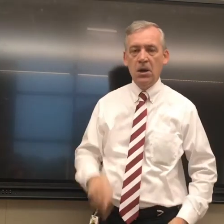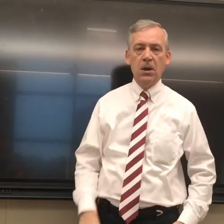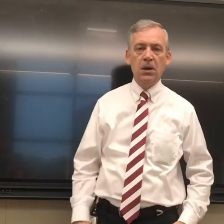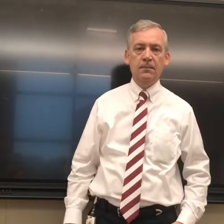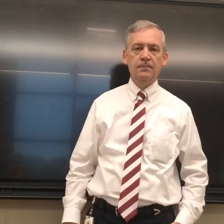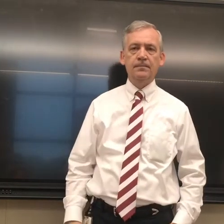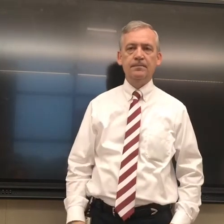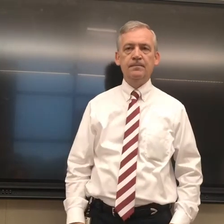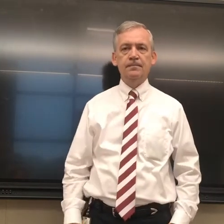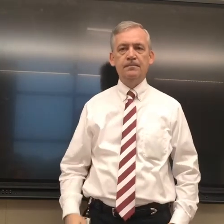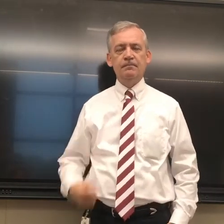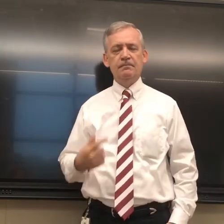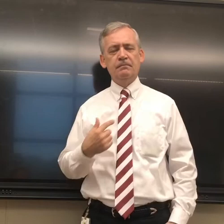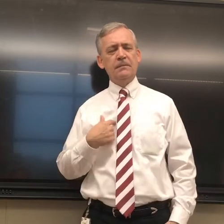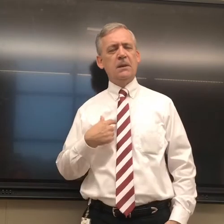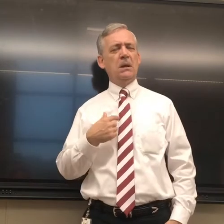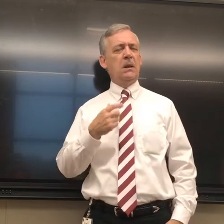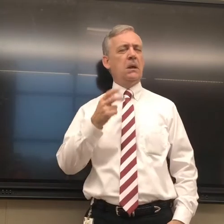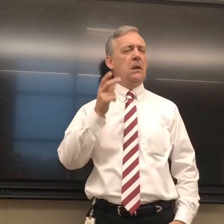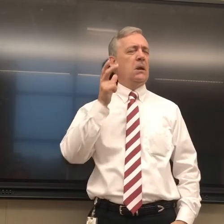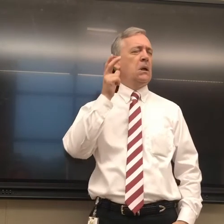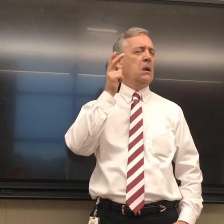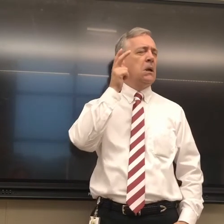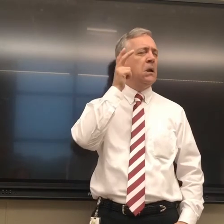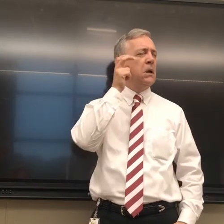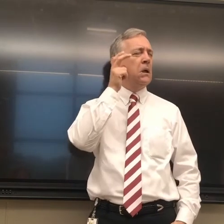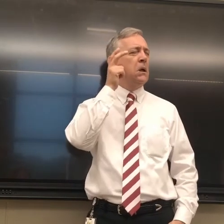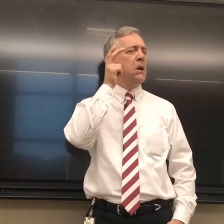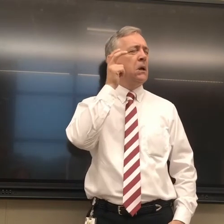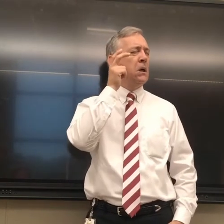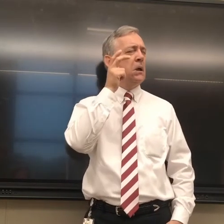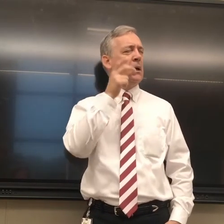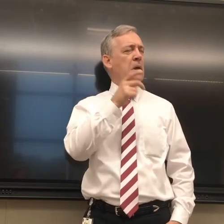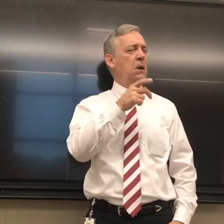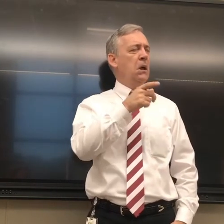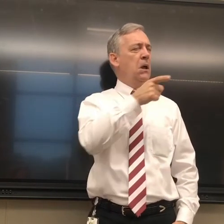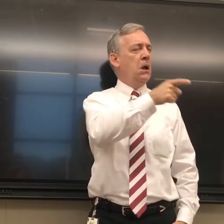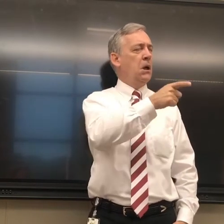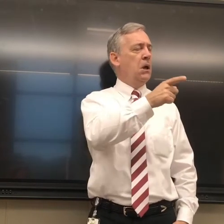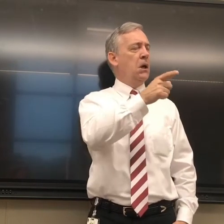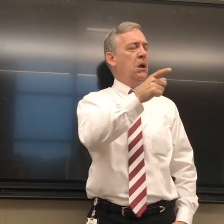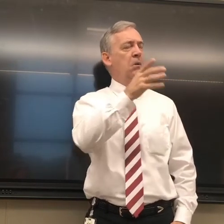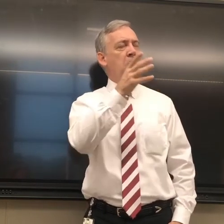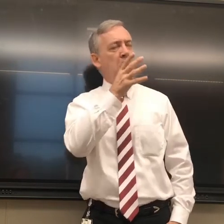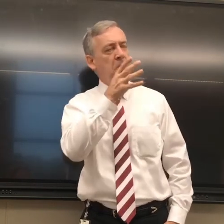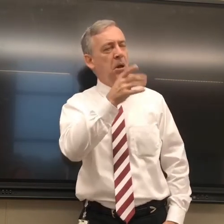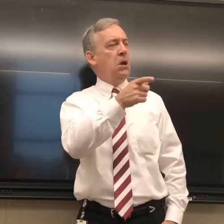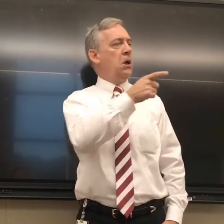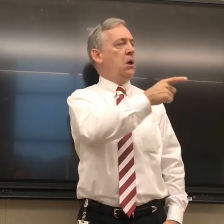and I vaguely listened to the conversation that was audible through the thin walls that separated our rooms.